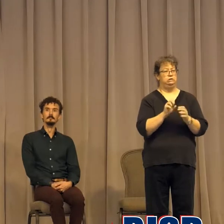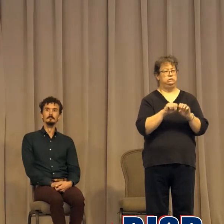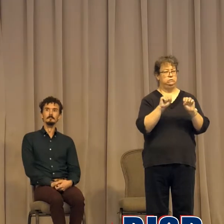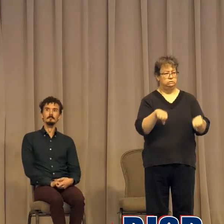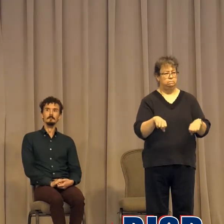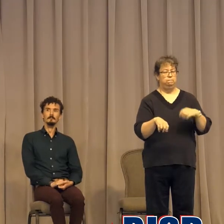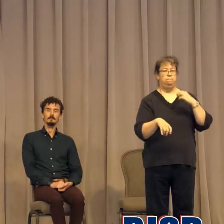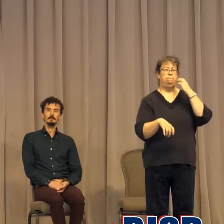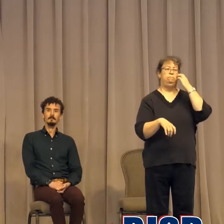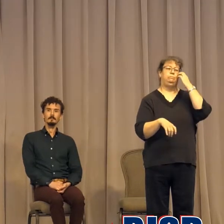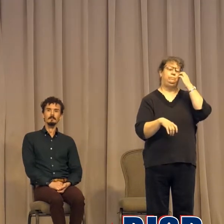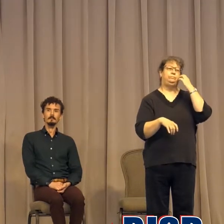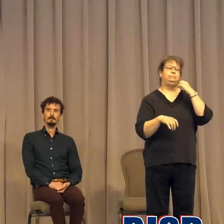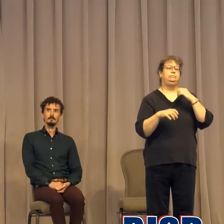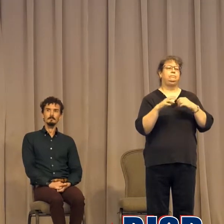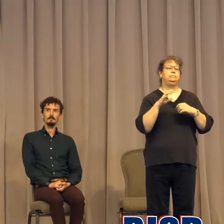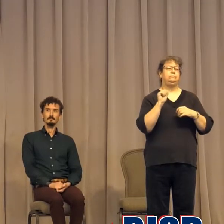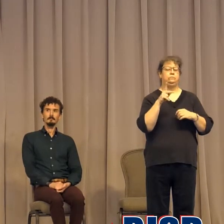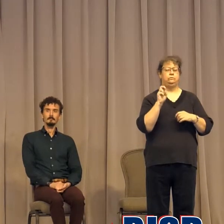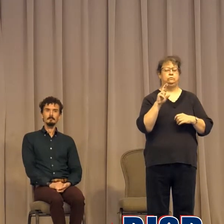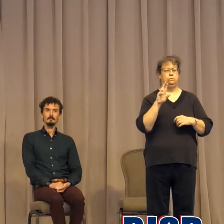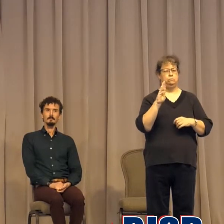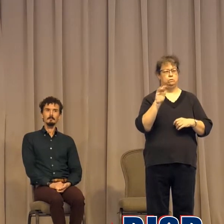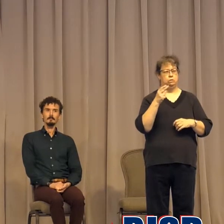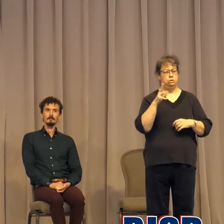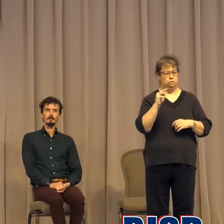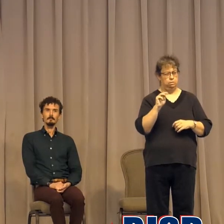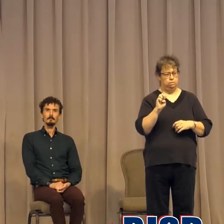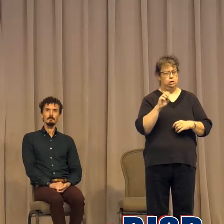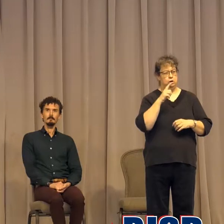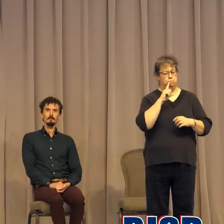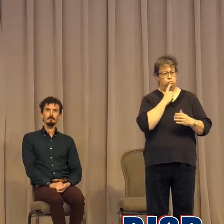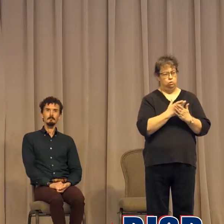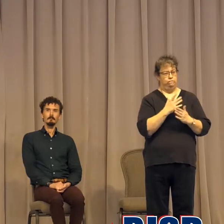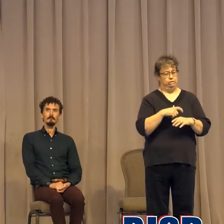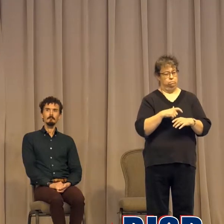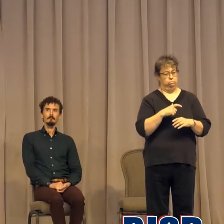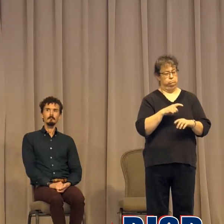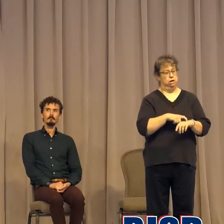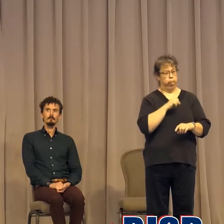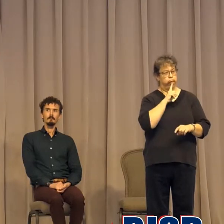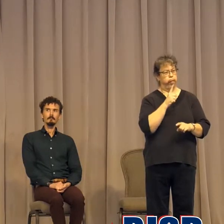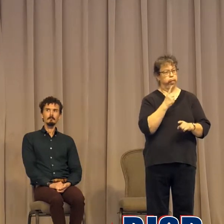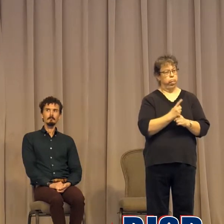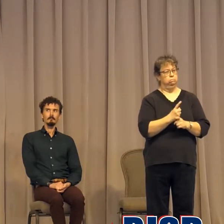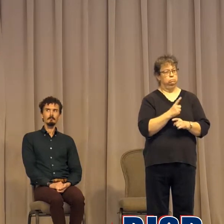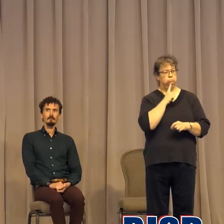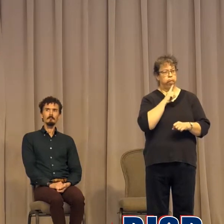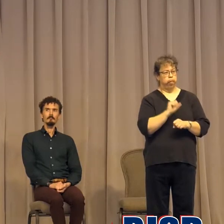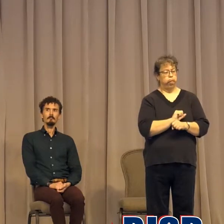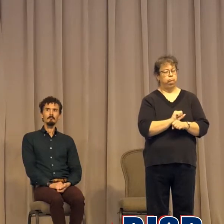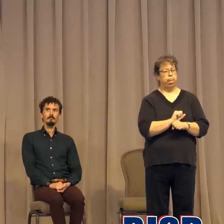system. Speaker Bonnen proved that the time certainly was now. The Senate's